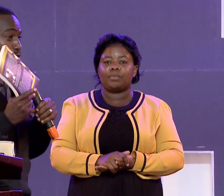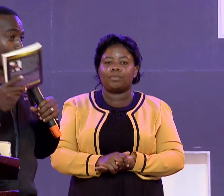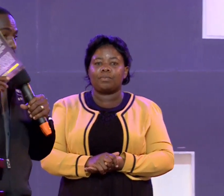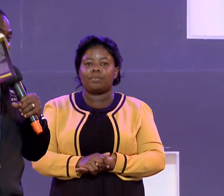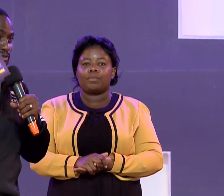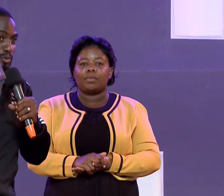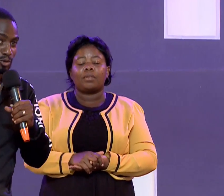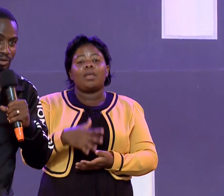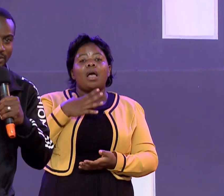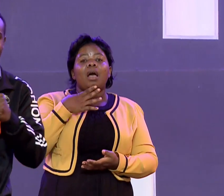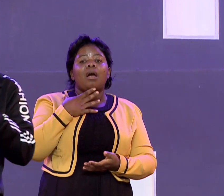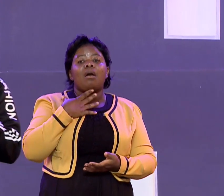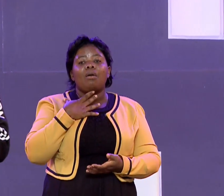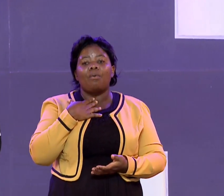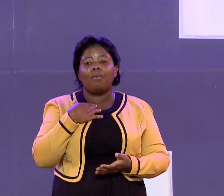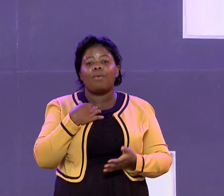I want to recommend this book.